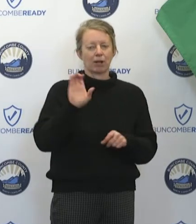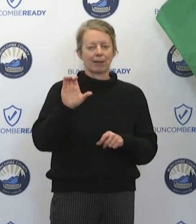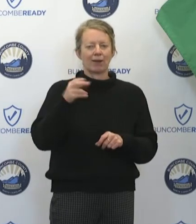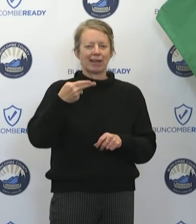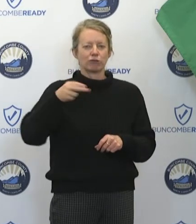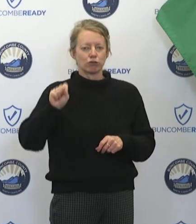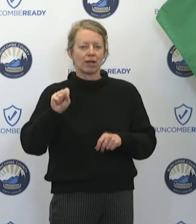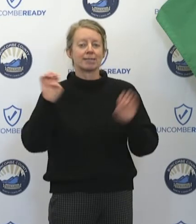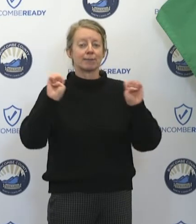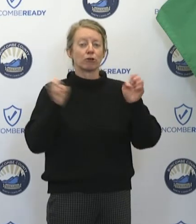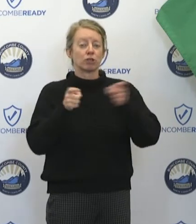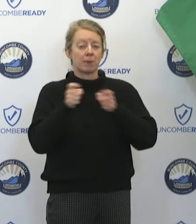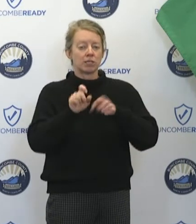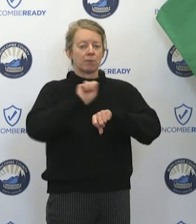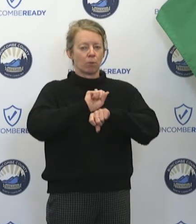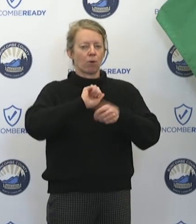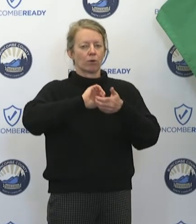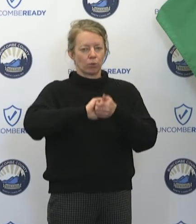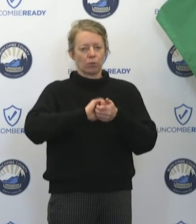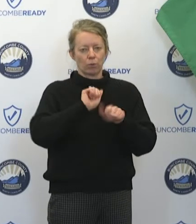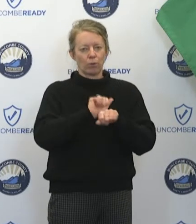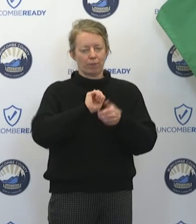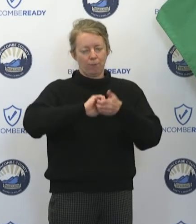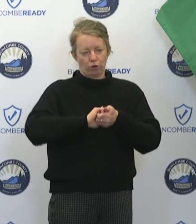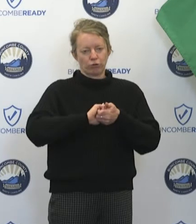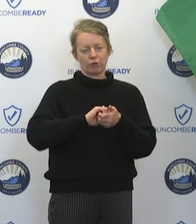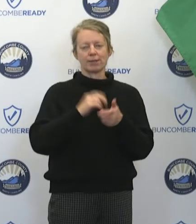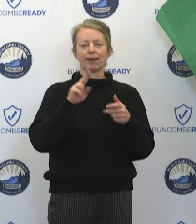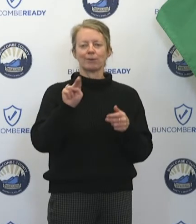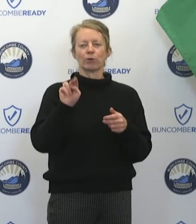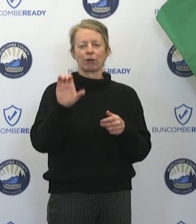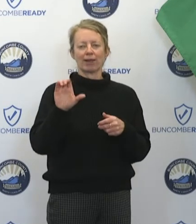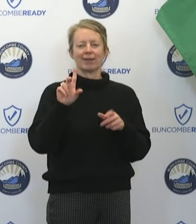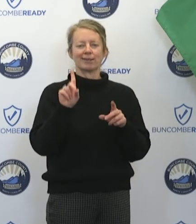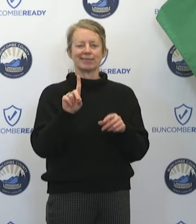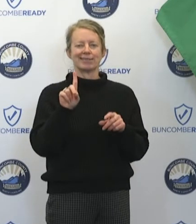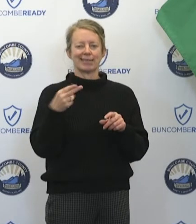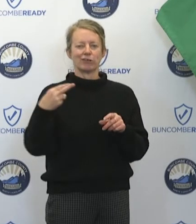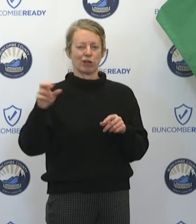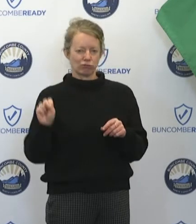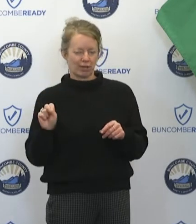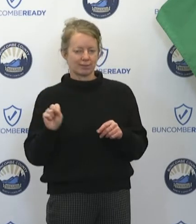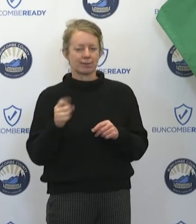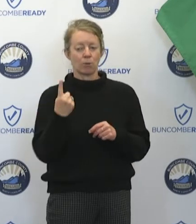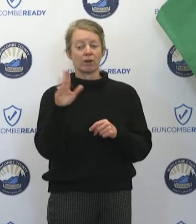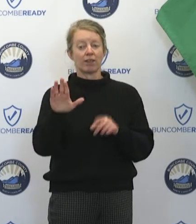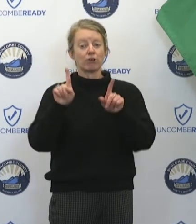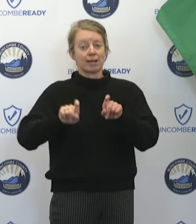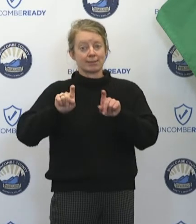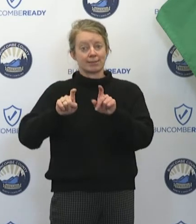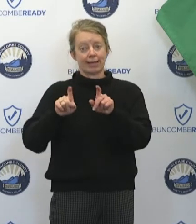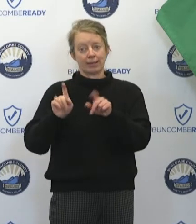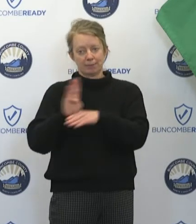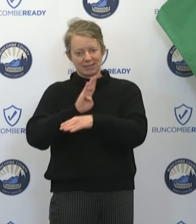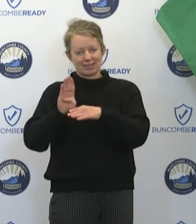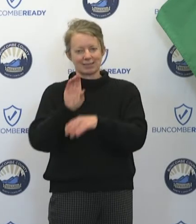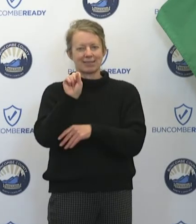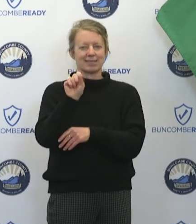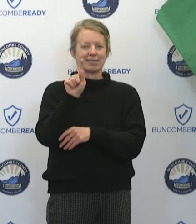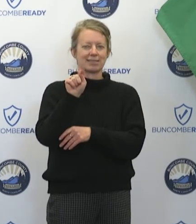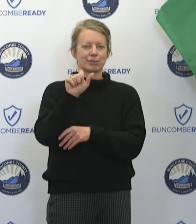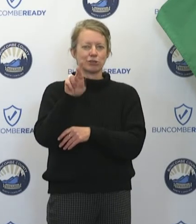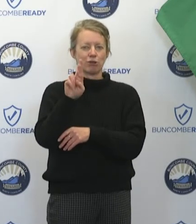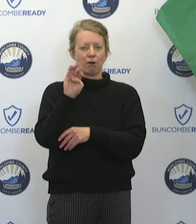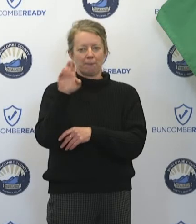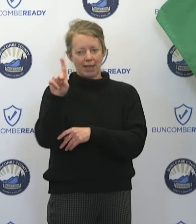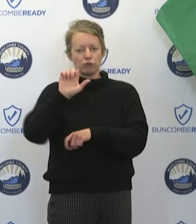worked with partners at North Carolina Department of Health and Human Services and one of their testing vendors, StarMed, to establish a StarMed testing site